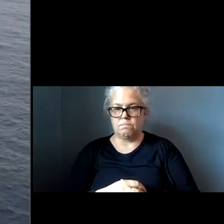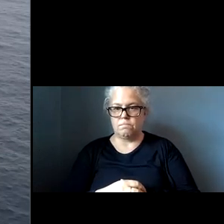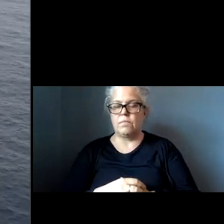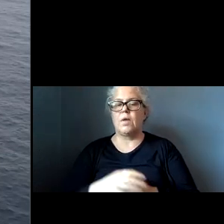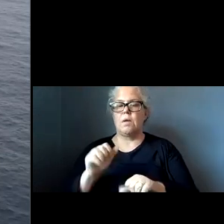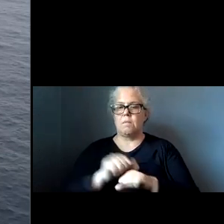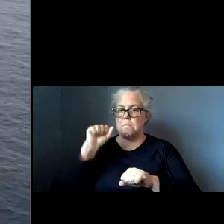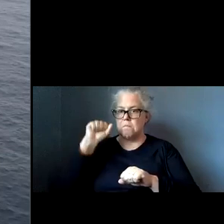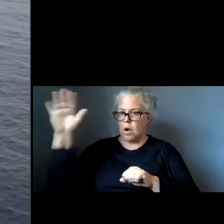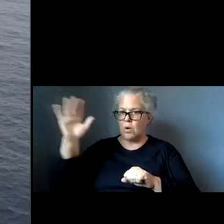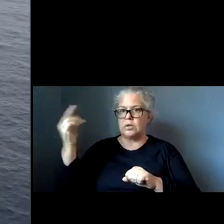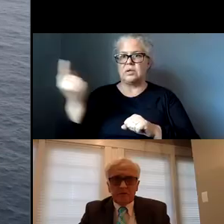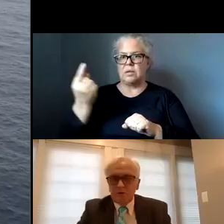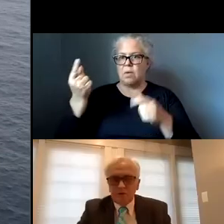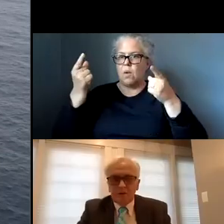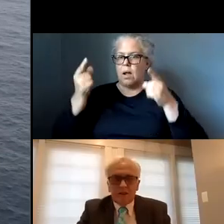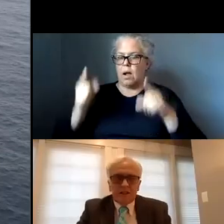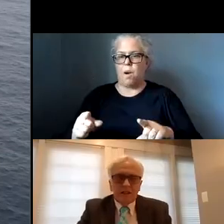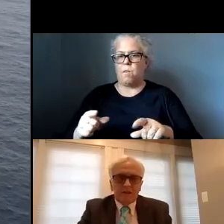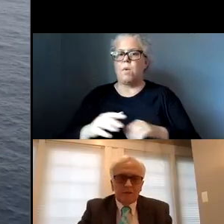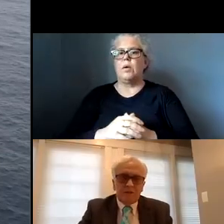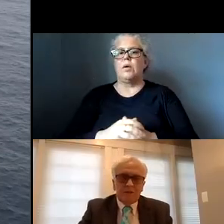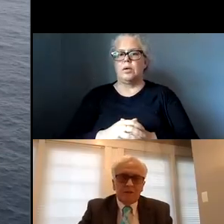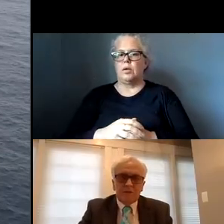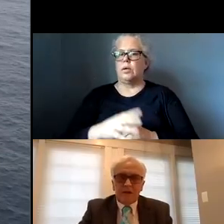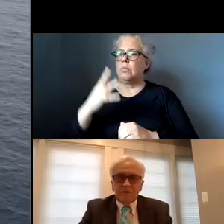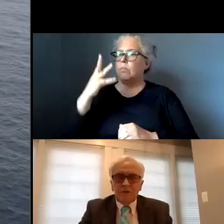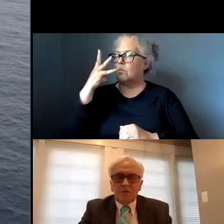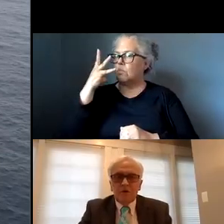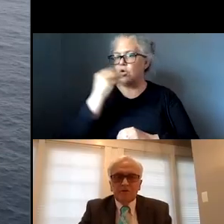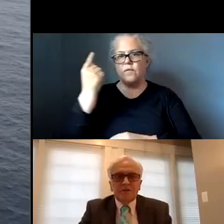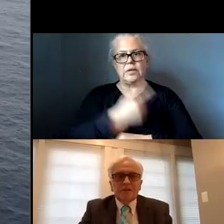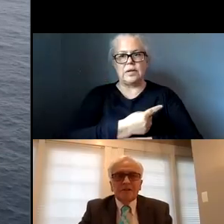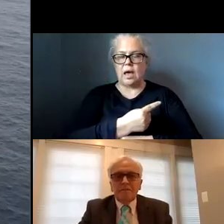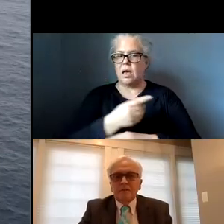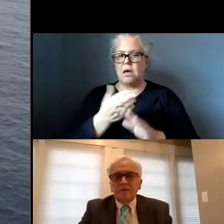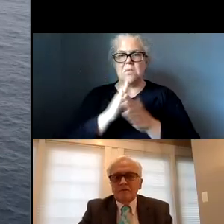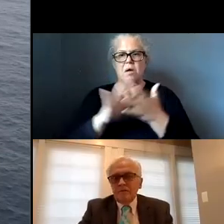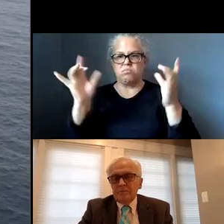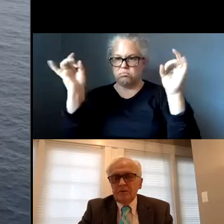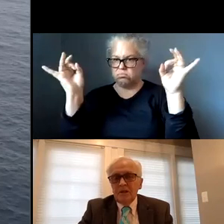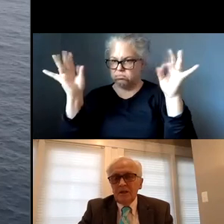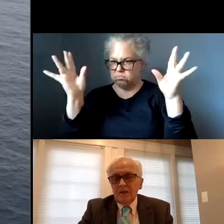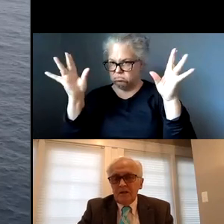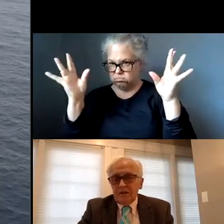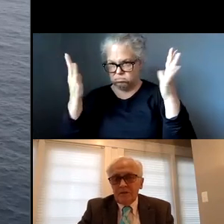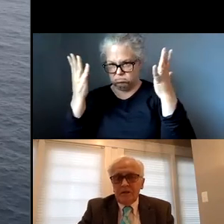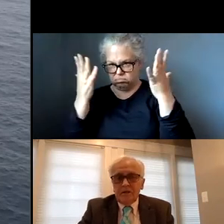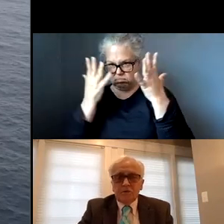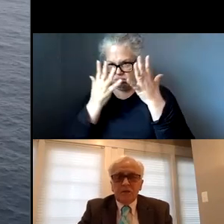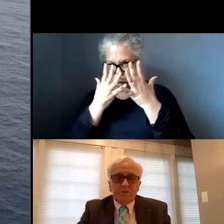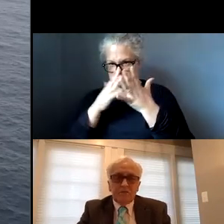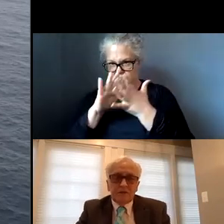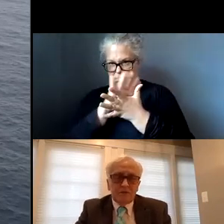mountain, something would happen. The day would be beautiful and it would become absolutely awful. People, I'm thinking